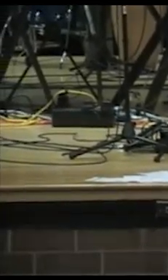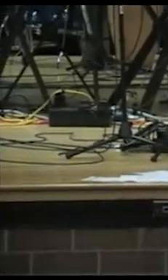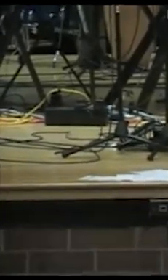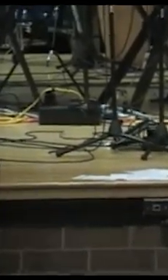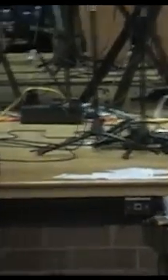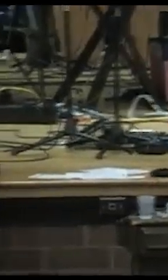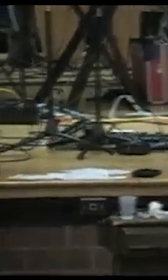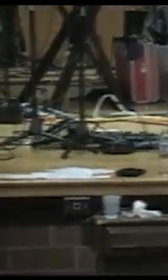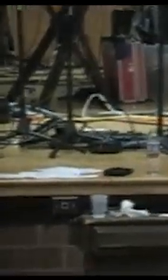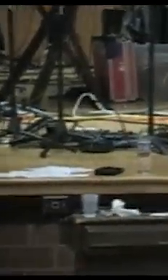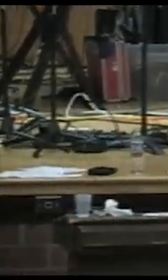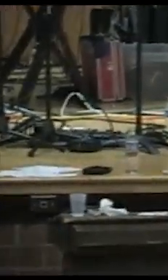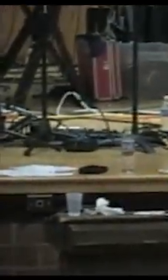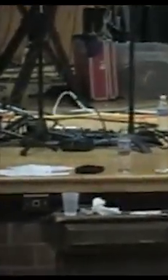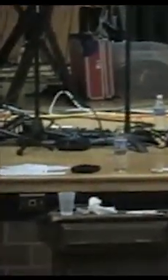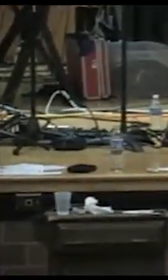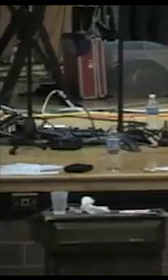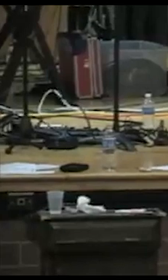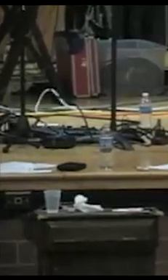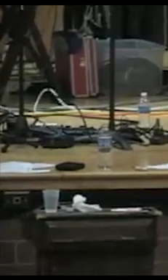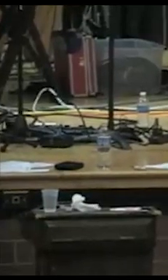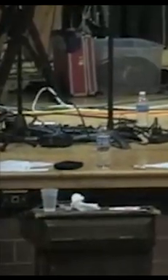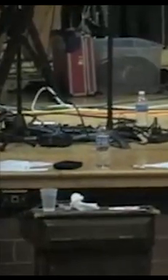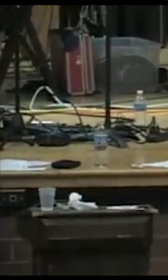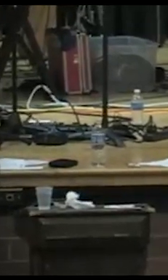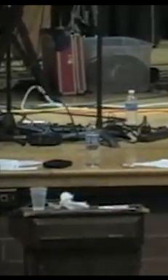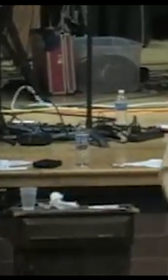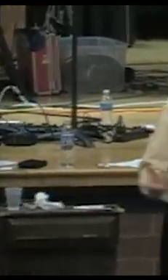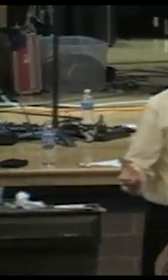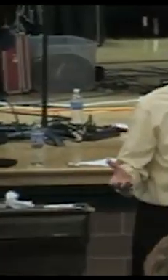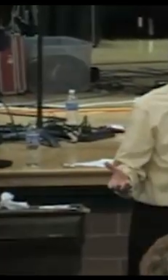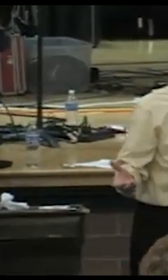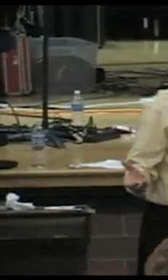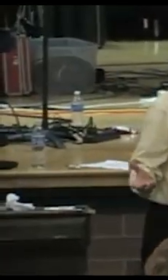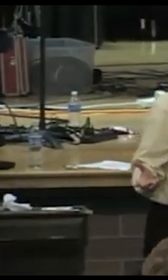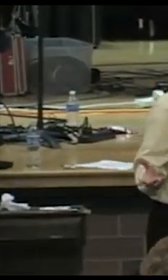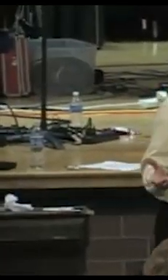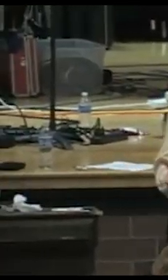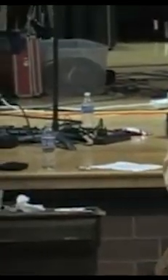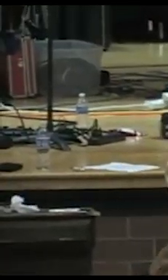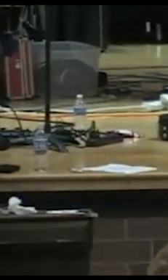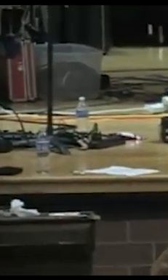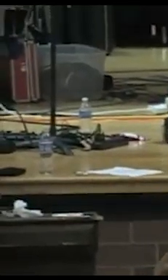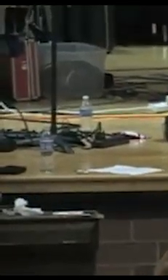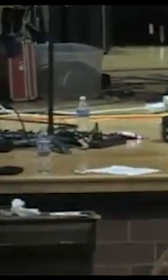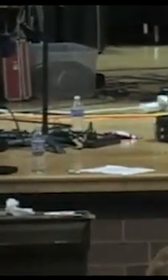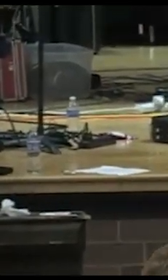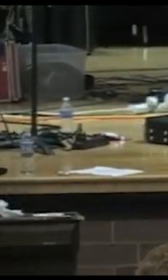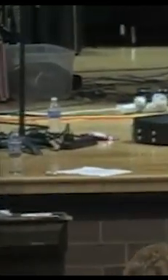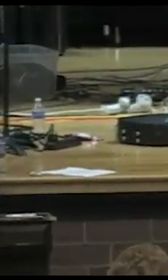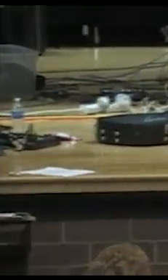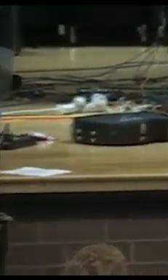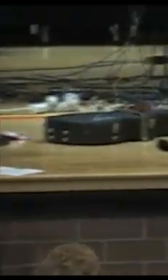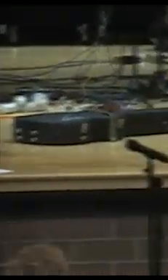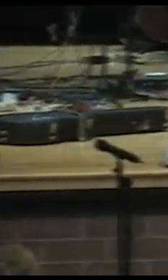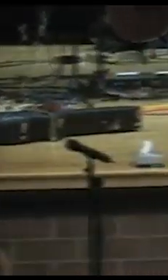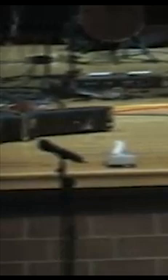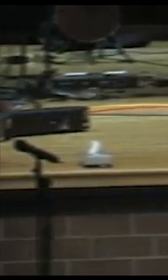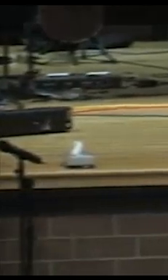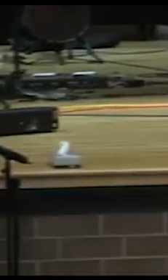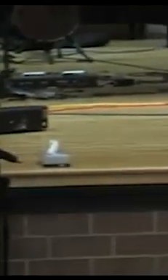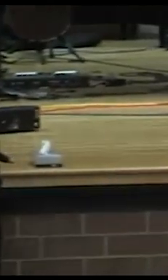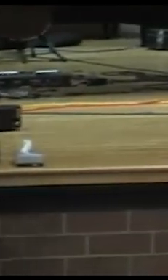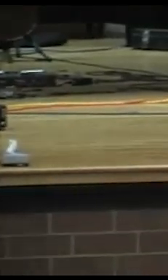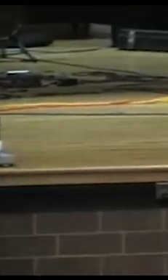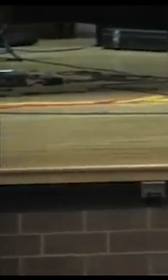just comes to get a little bit of Jesus. Look good. Hallelujah. It doesn't scare the devil that we come together. It scares the devil